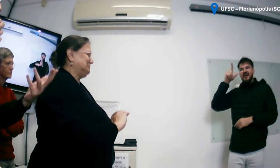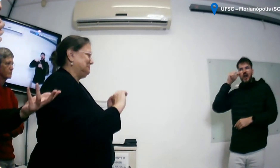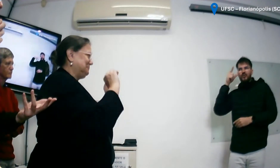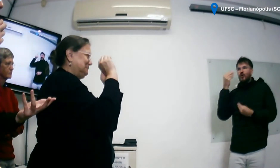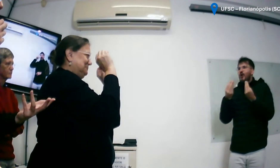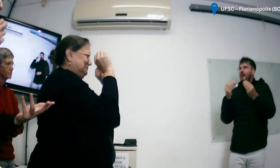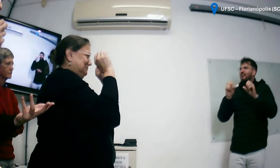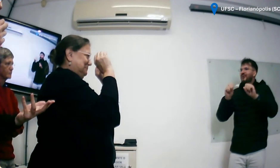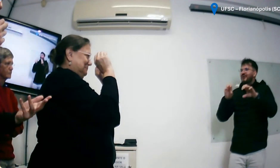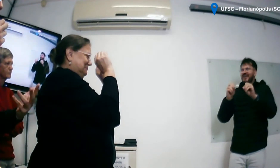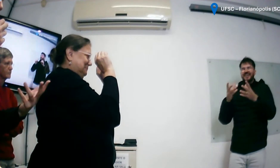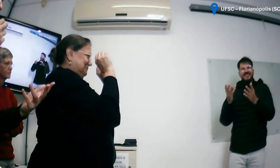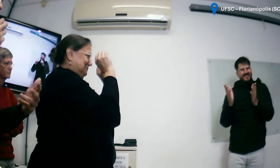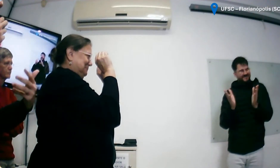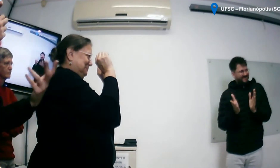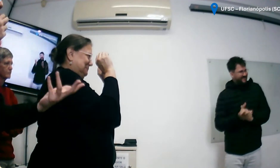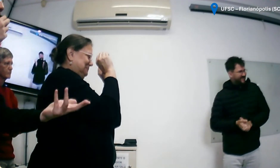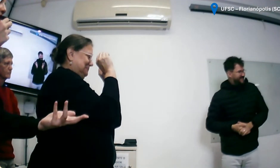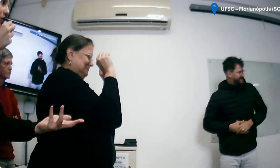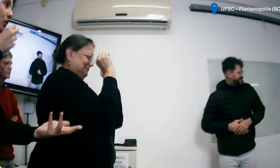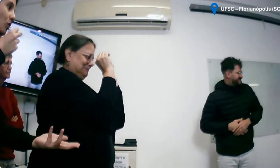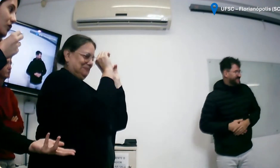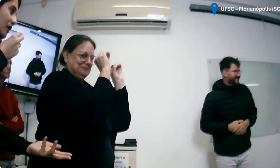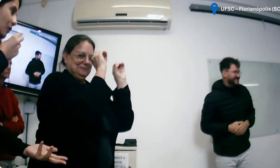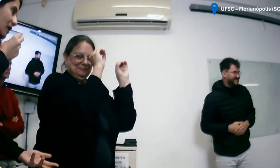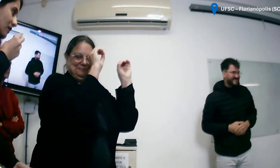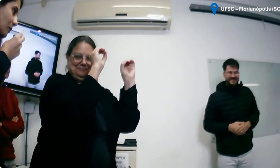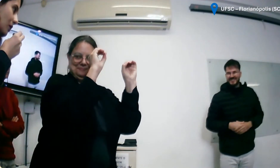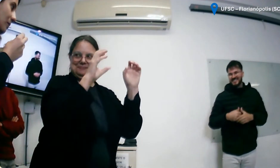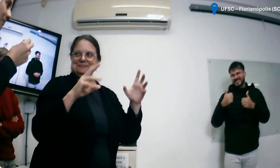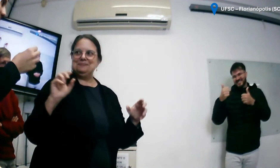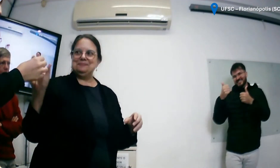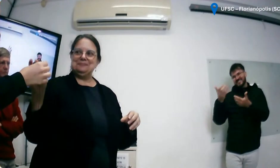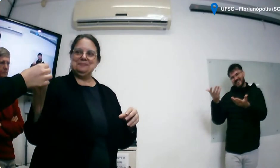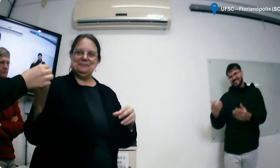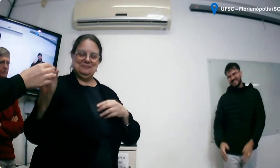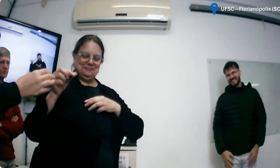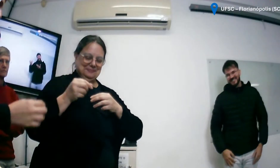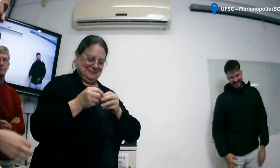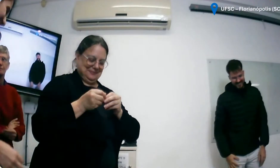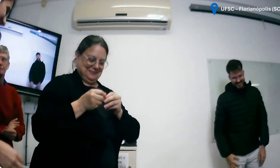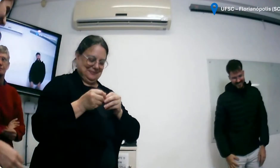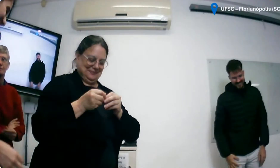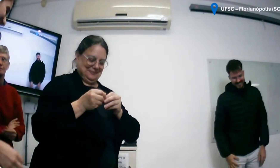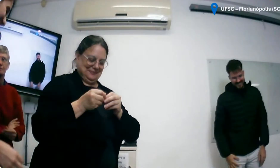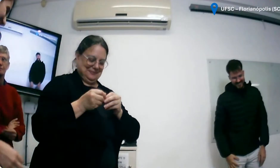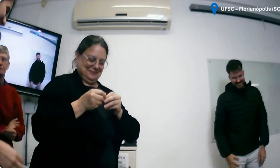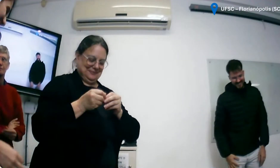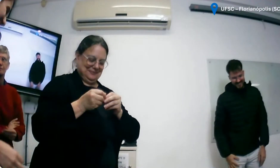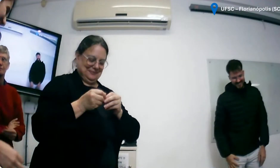in the curriculum of Gallaudet, for example, and in other schools in the US as well?